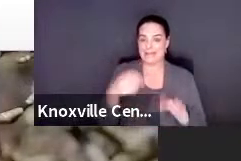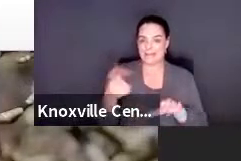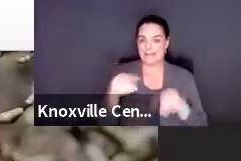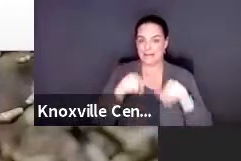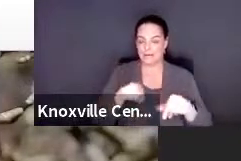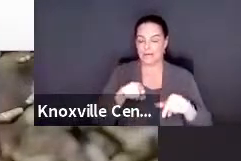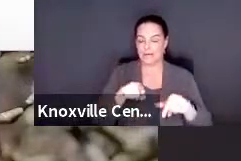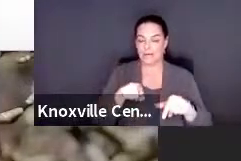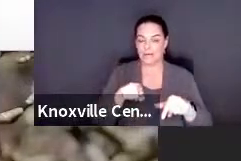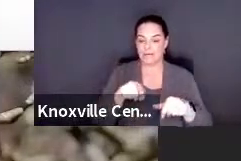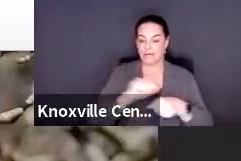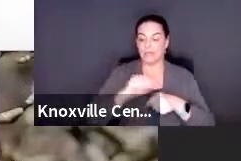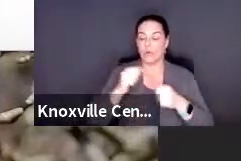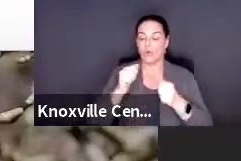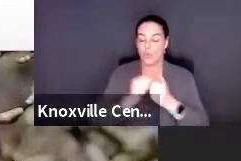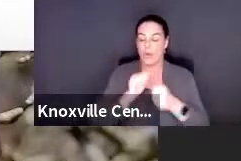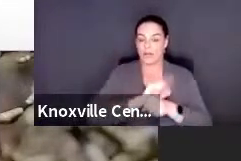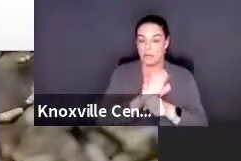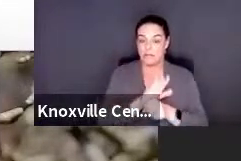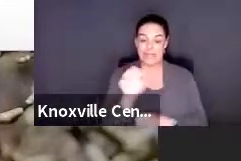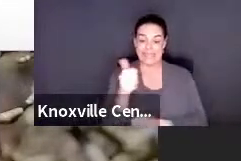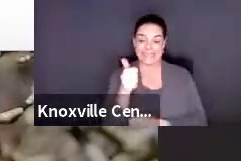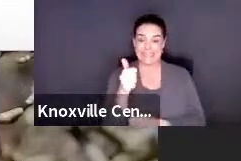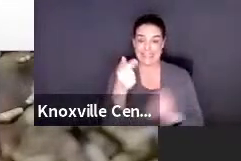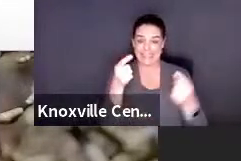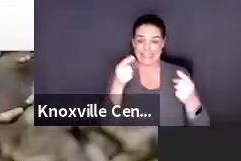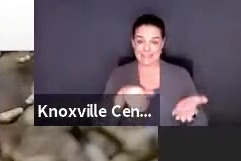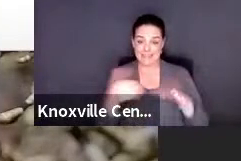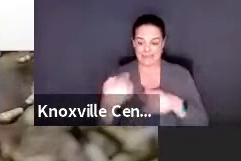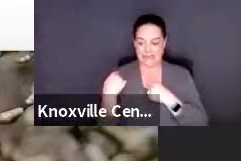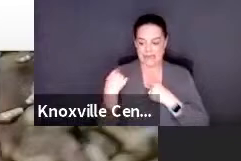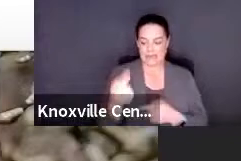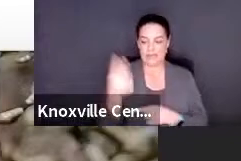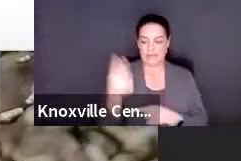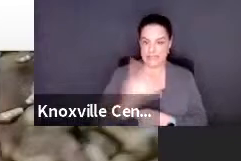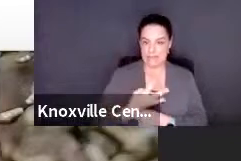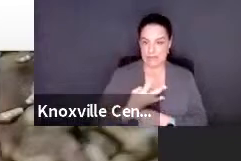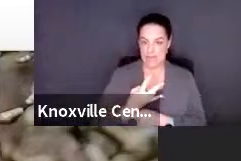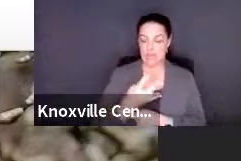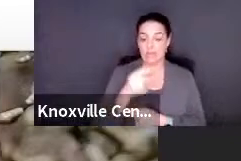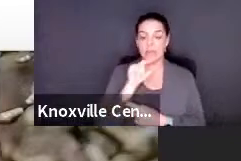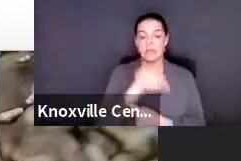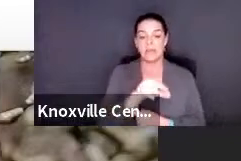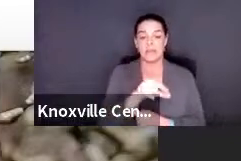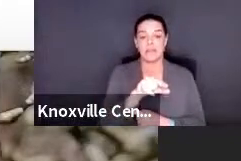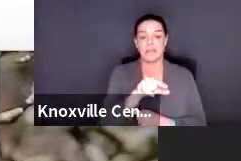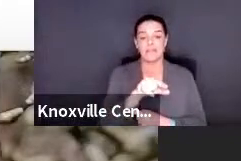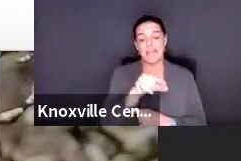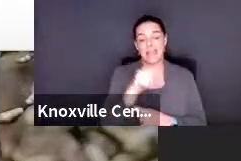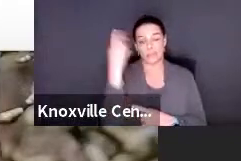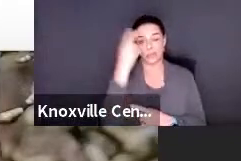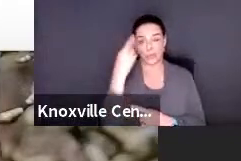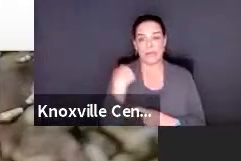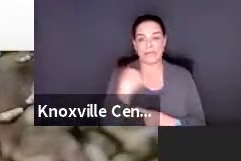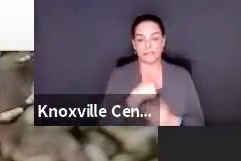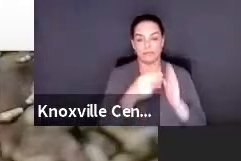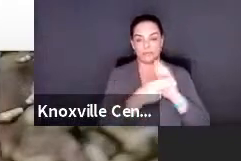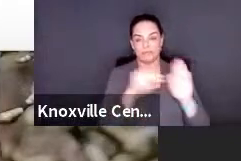COVID-19, 10 of which have occurred in the most recent 7 days. This information available leads us to represent this benchmark as